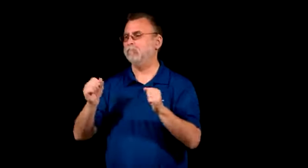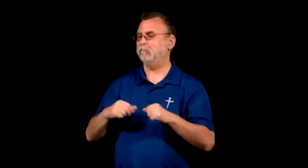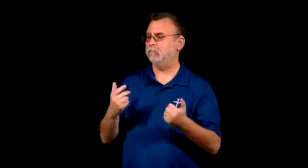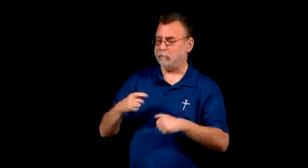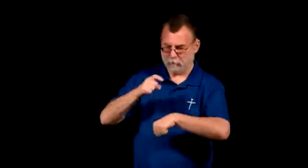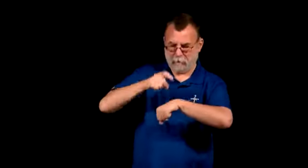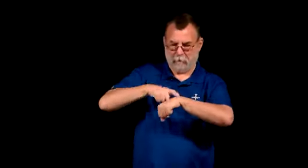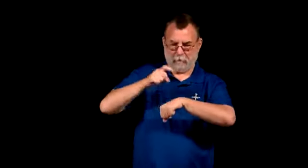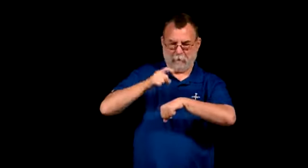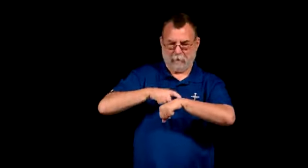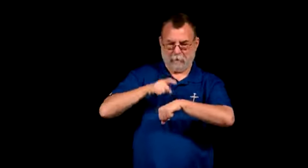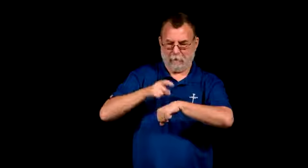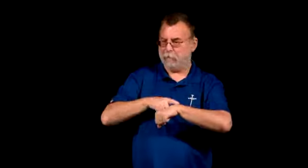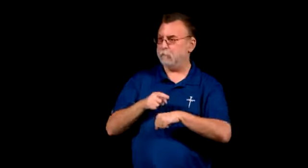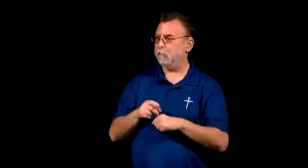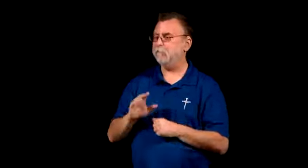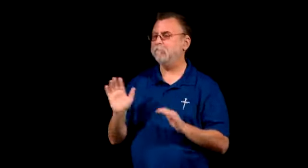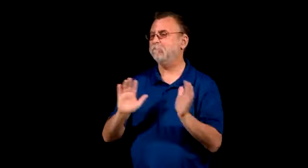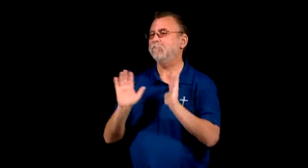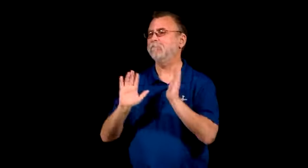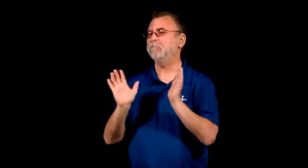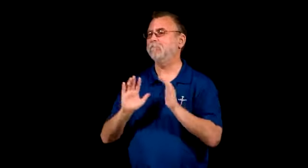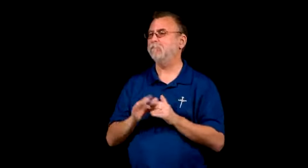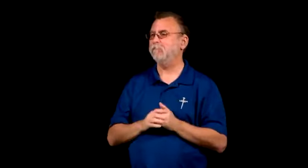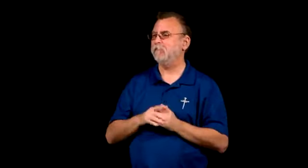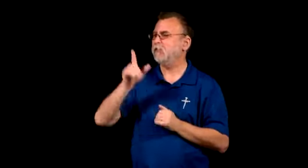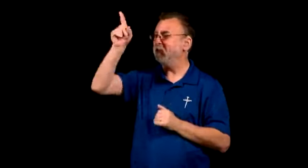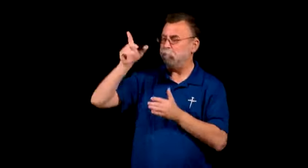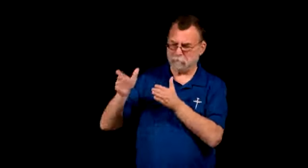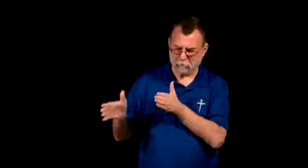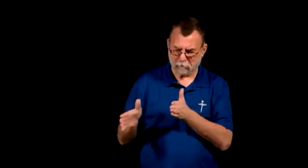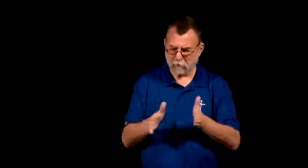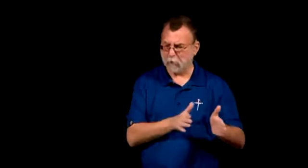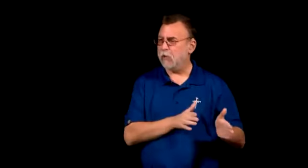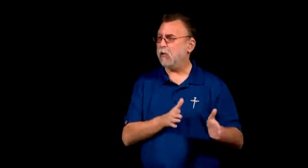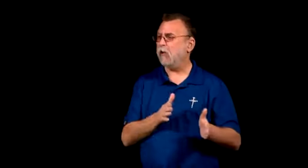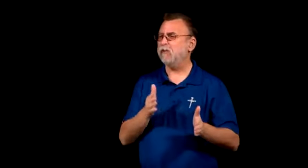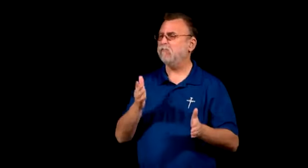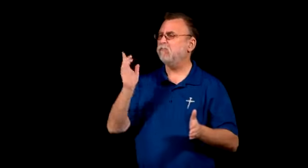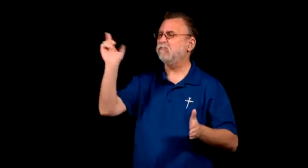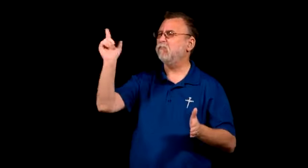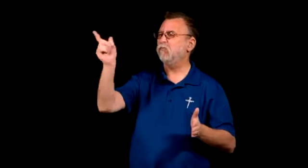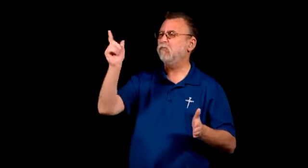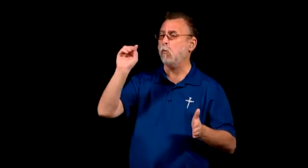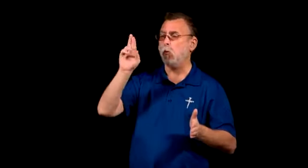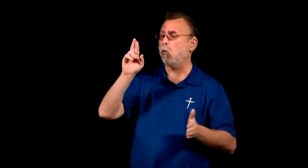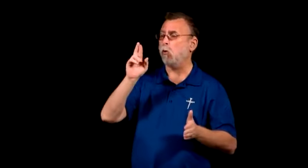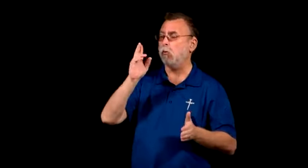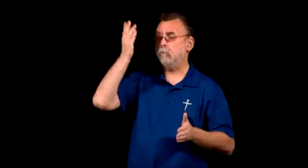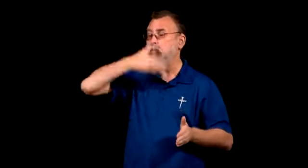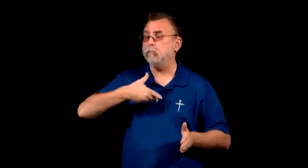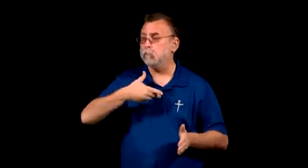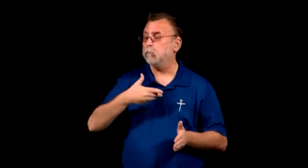and all that you have taught us. Thank you for understanding that time is not on your